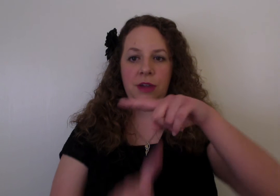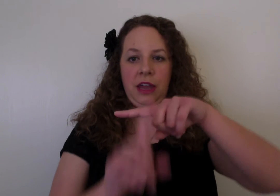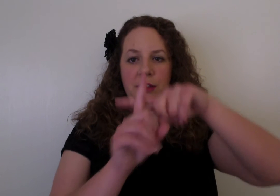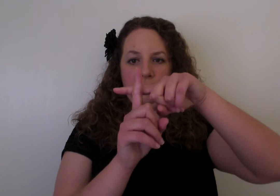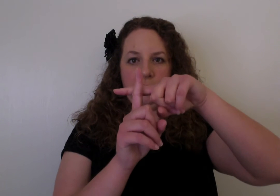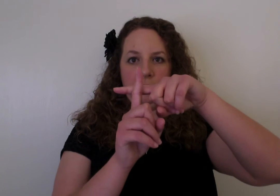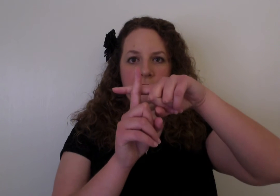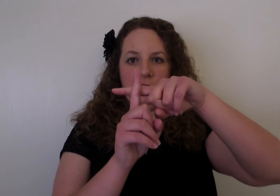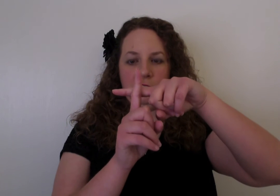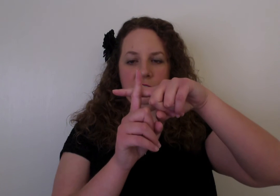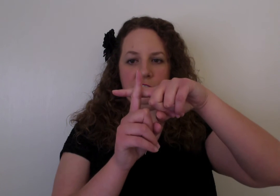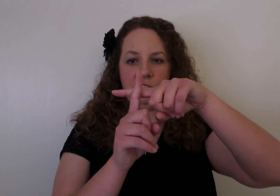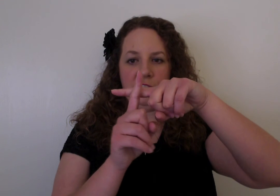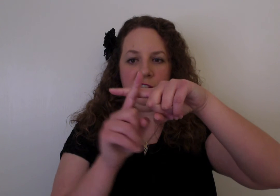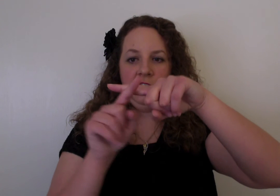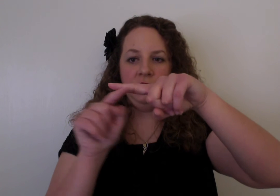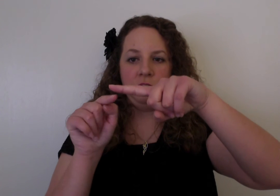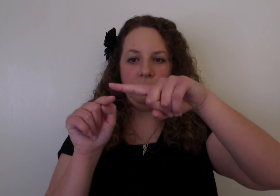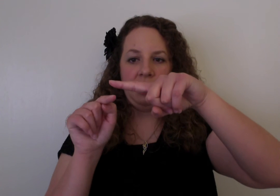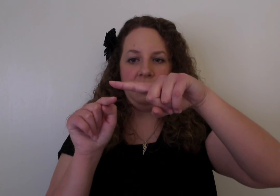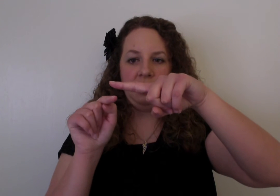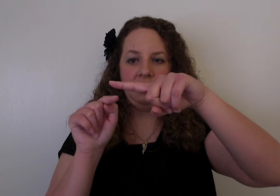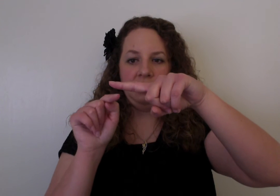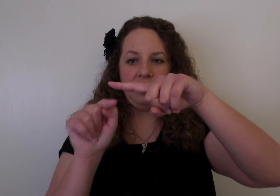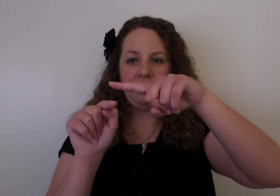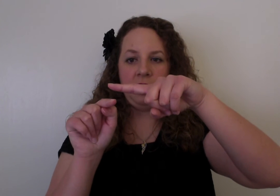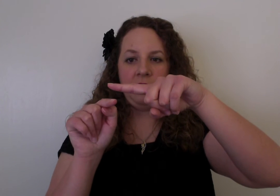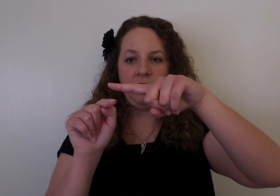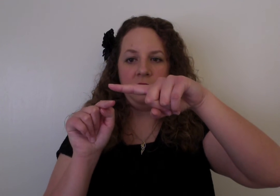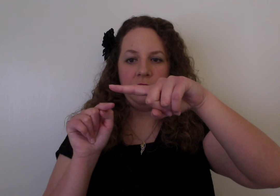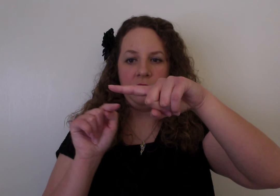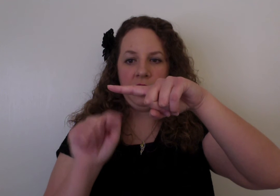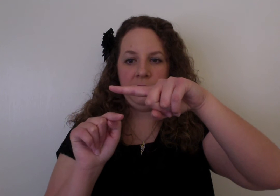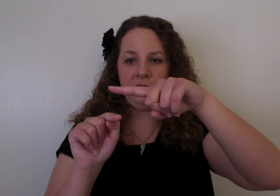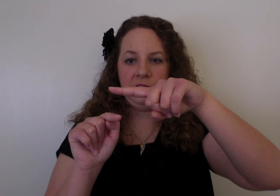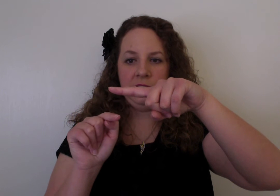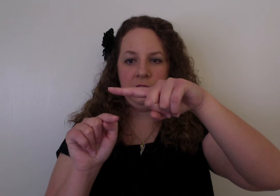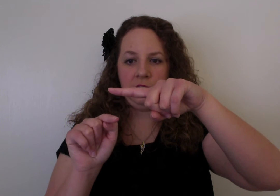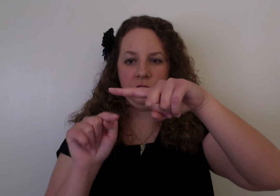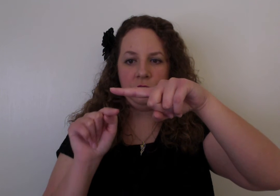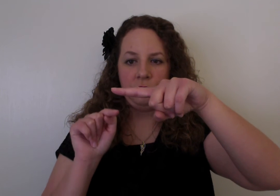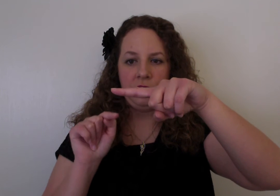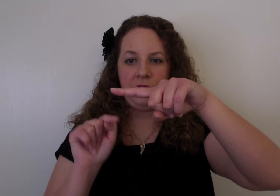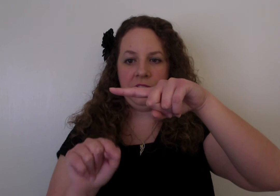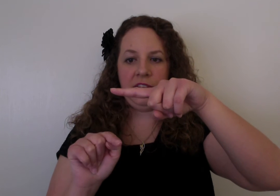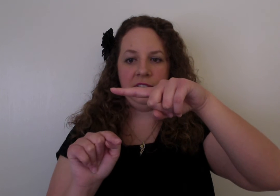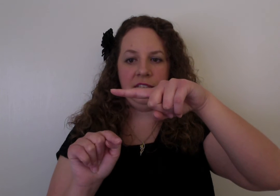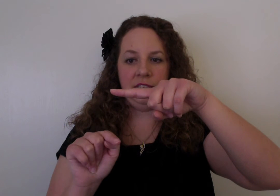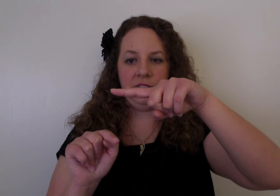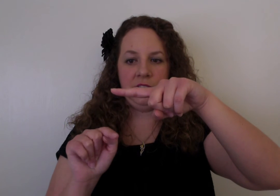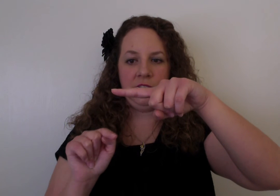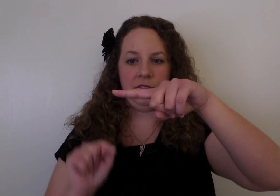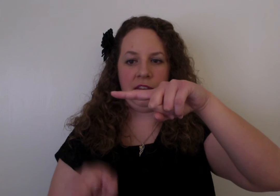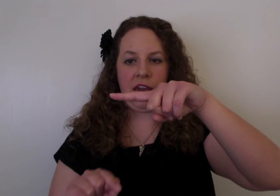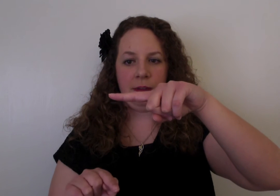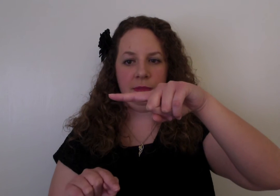had your intersection here, so right here is 7-Eleven, then the ABC liquor store, and then AT&T, and then Adams